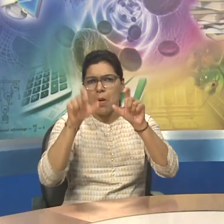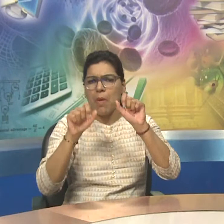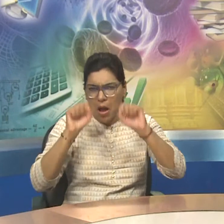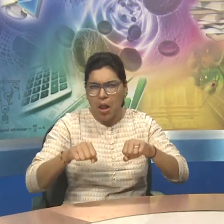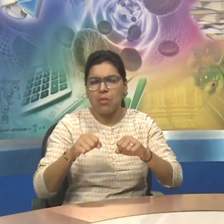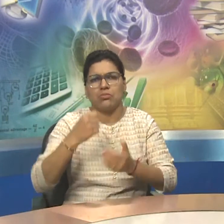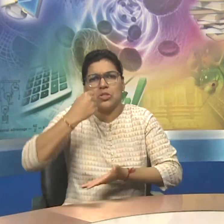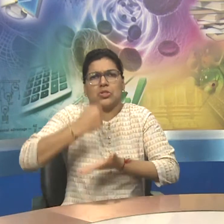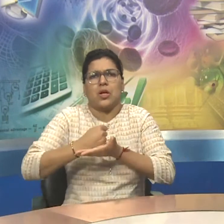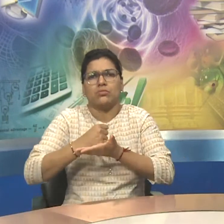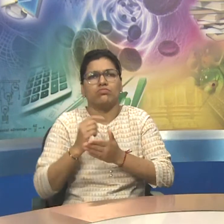of the rule